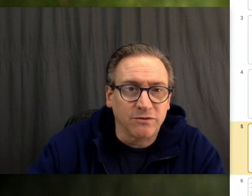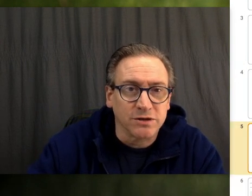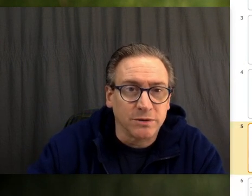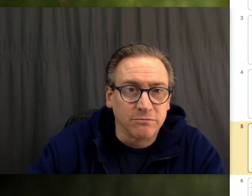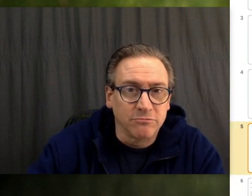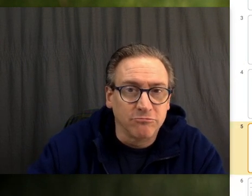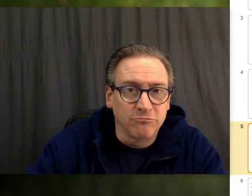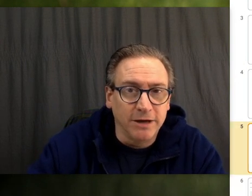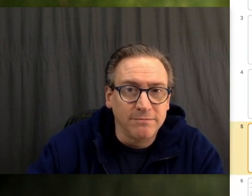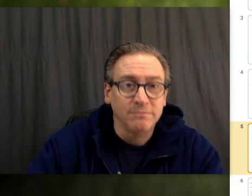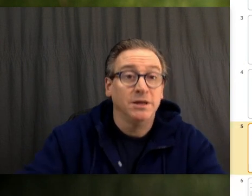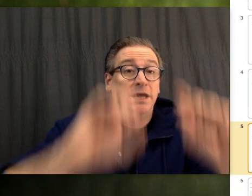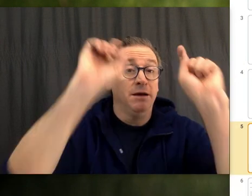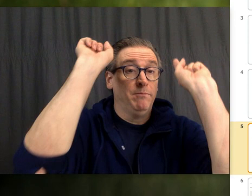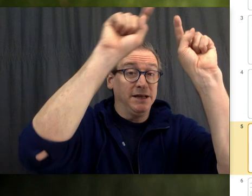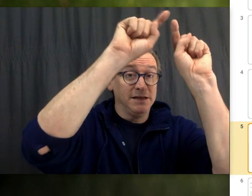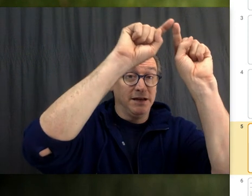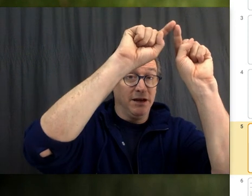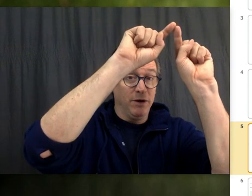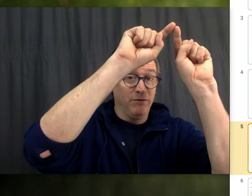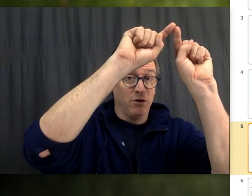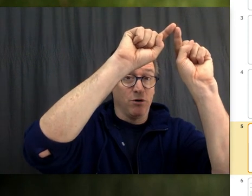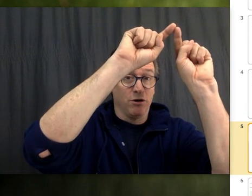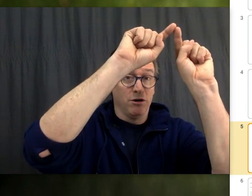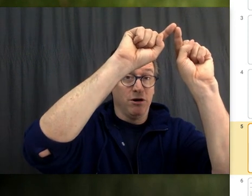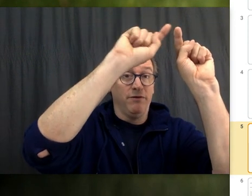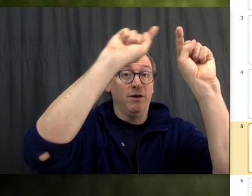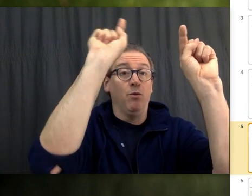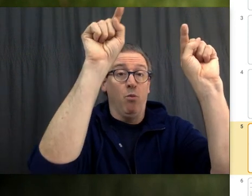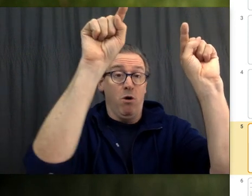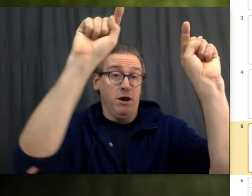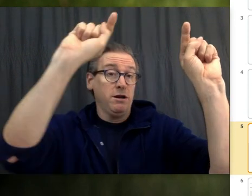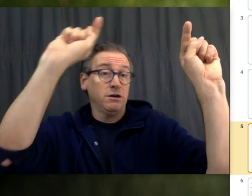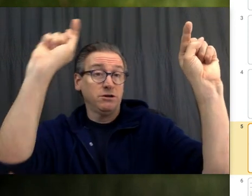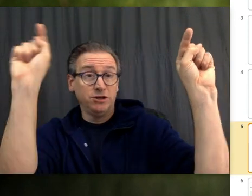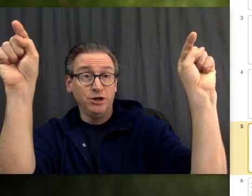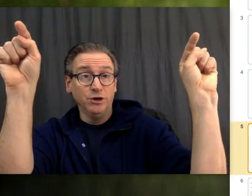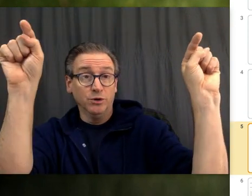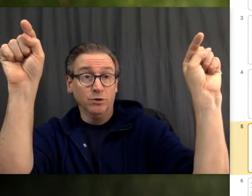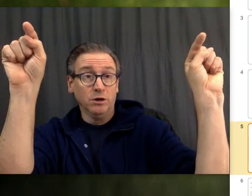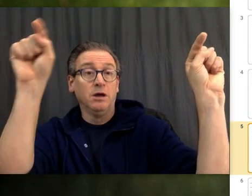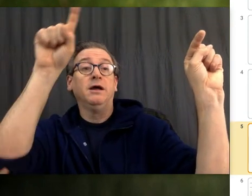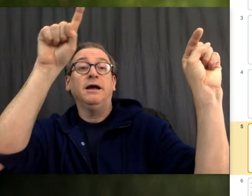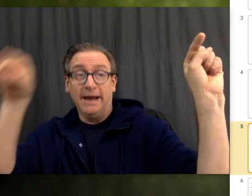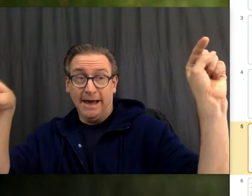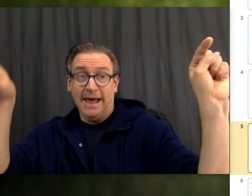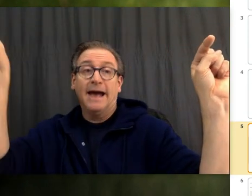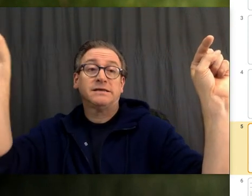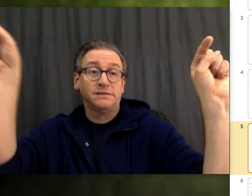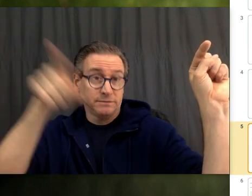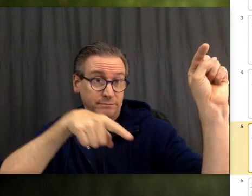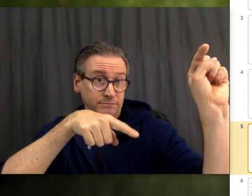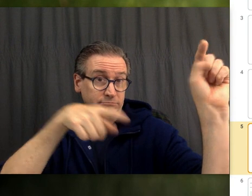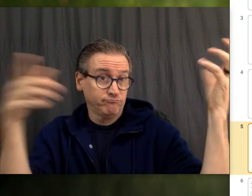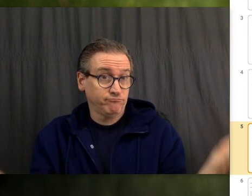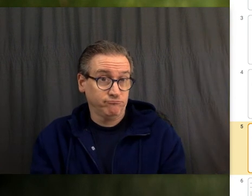the first one. Right? Placed it, went for the corner, then went 1, 2,